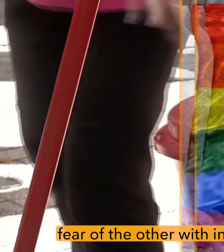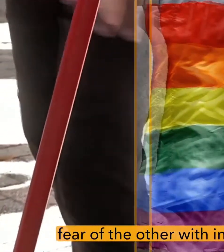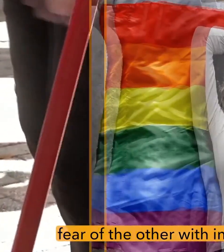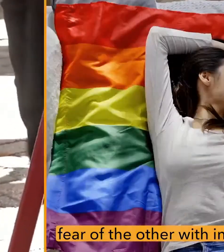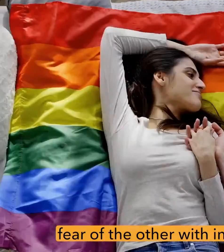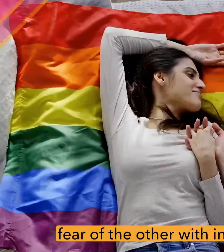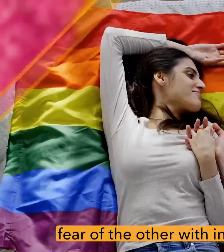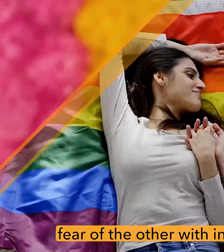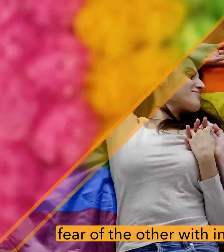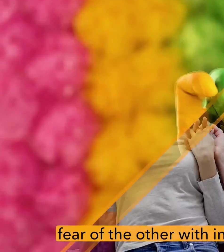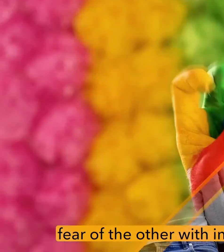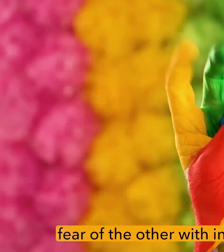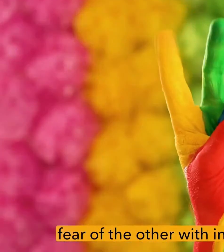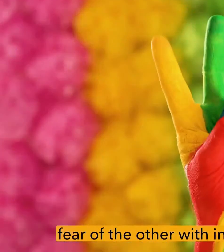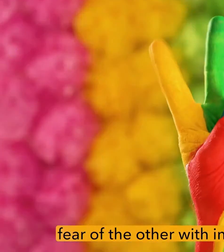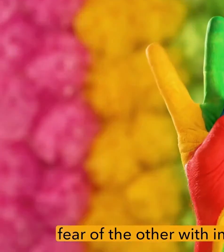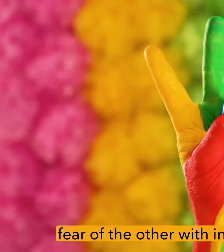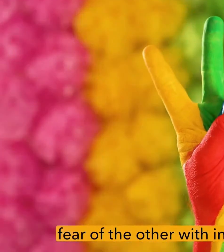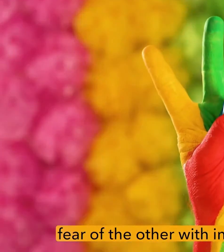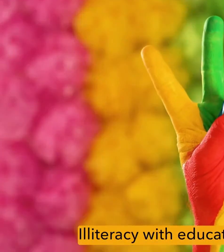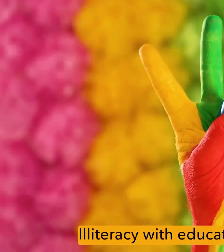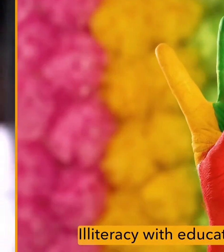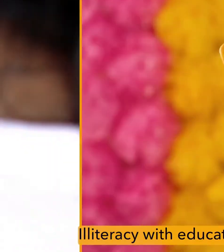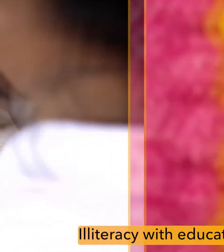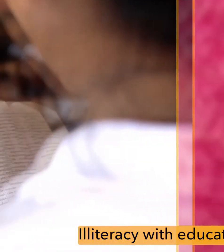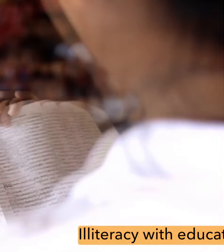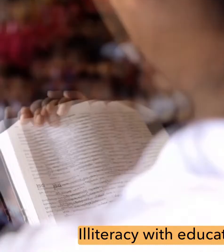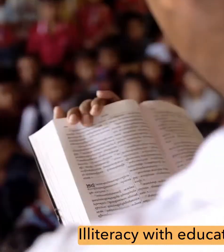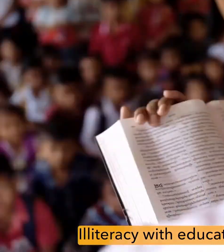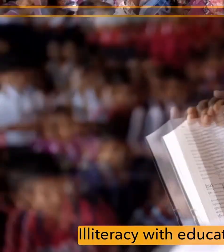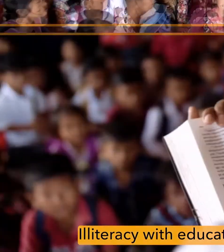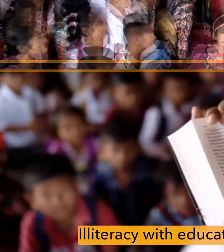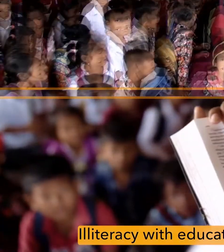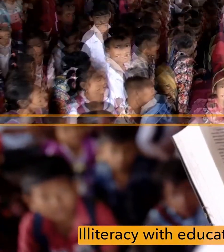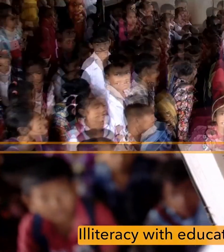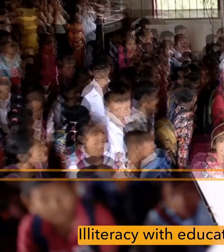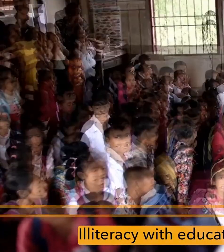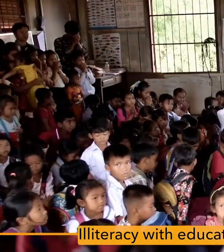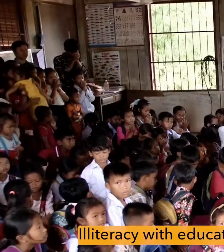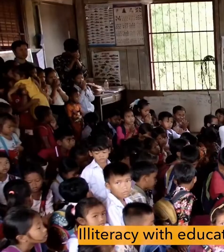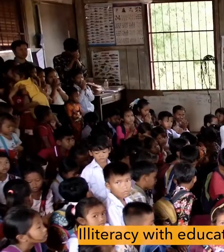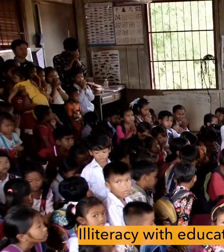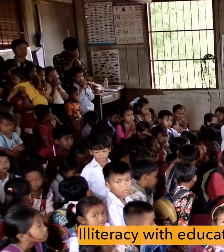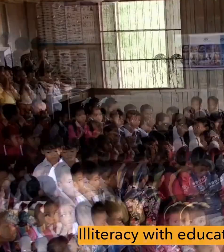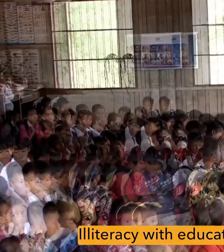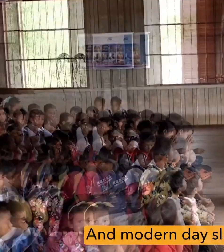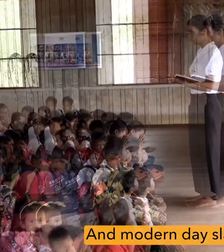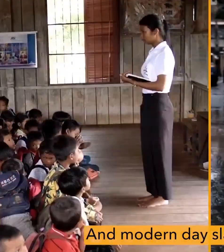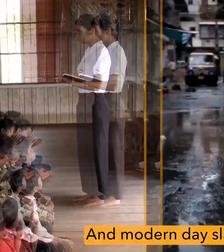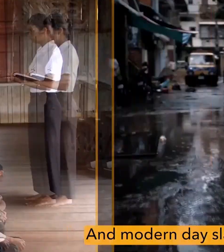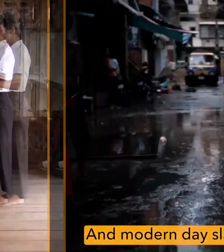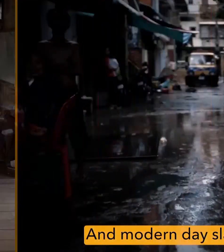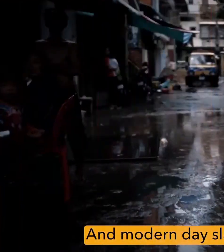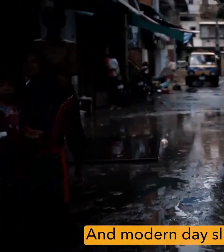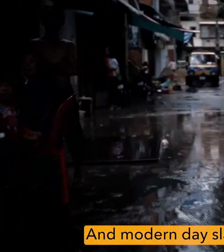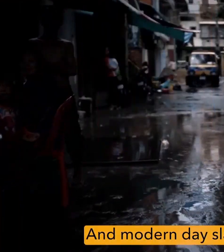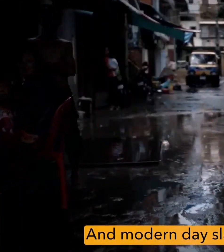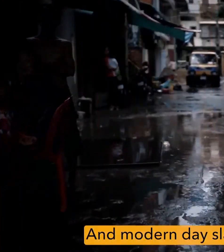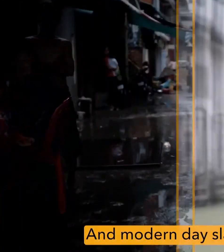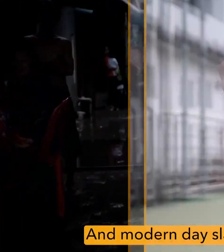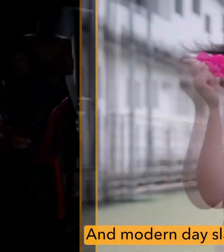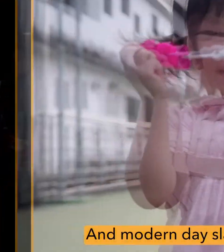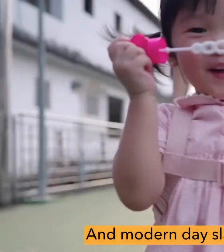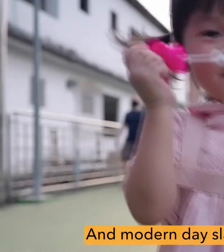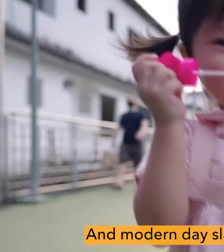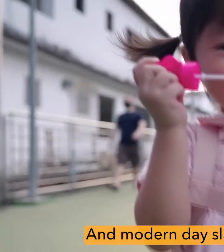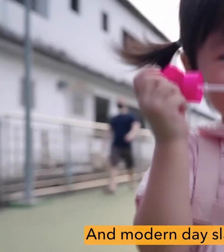fear of the other with inclusion and affirmation, illiteracy with education and opportunity, and modern-day slavery with